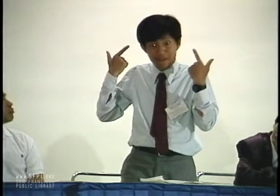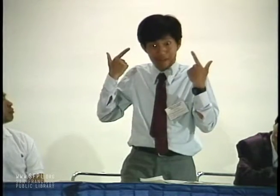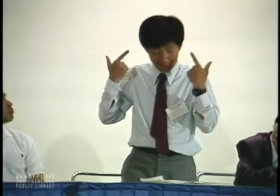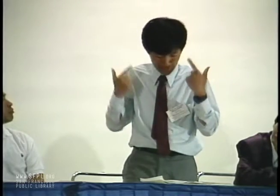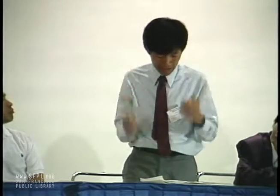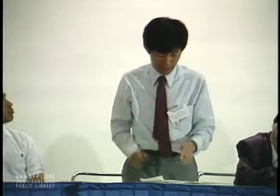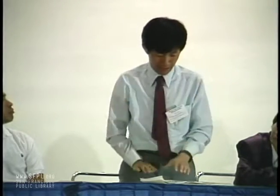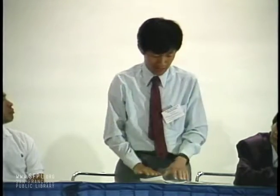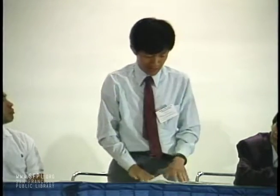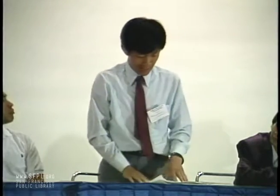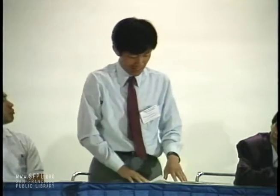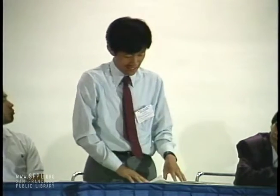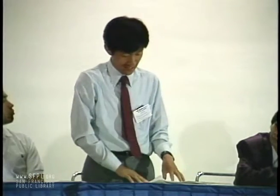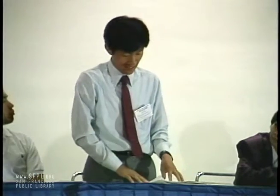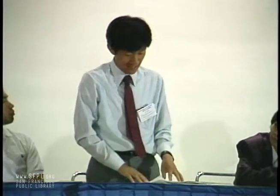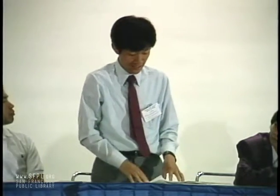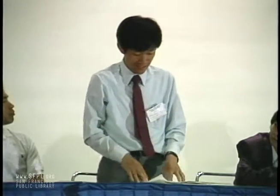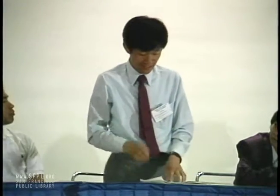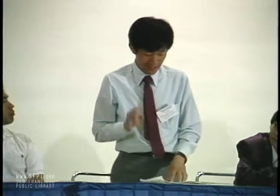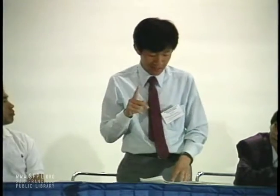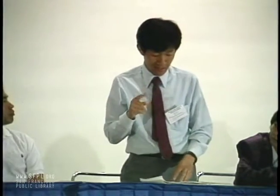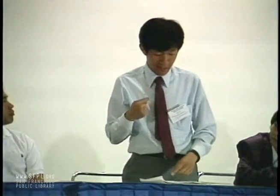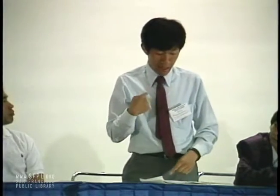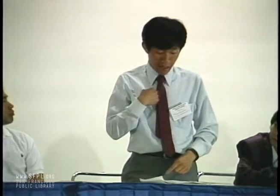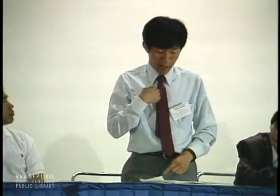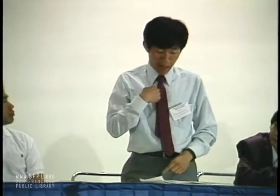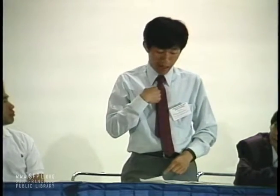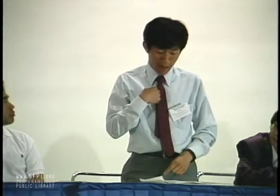both feel about the experiences you've lived through with regard to this.